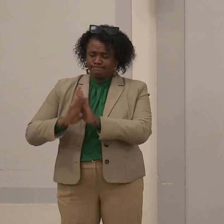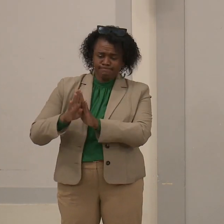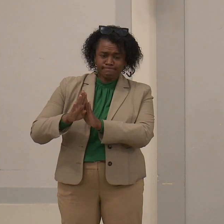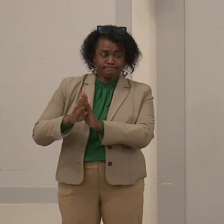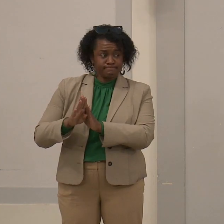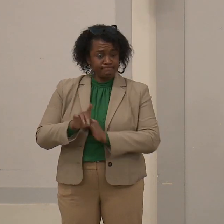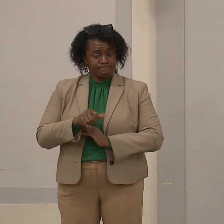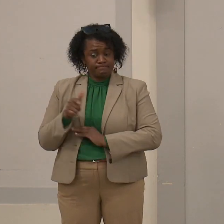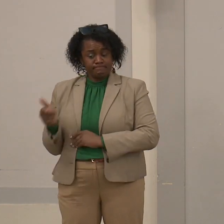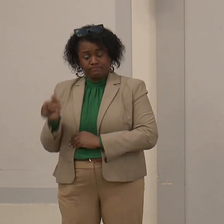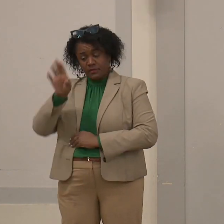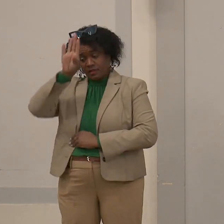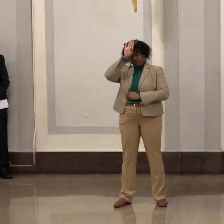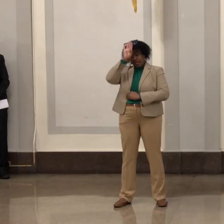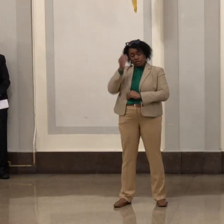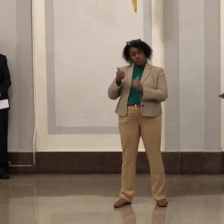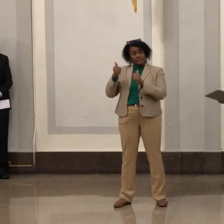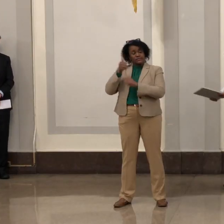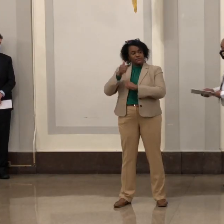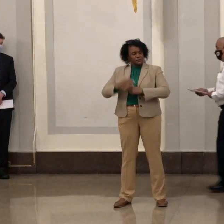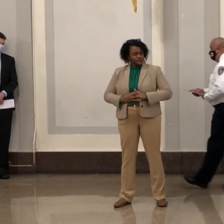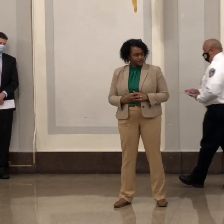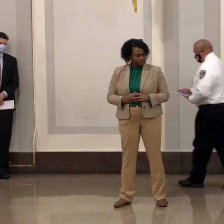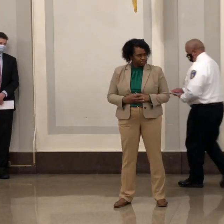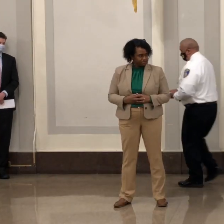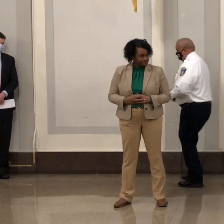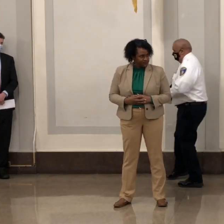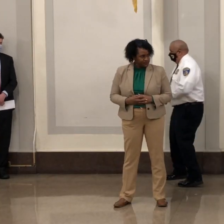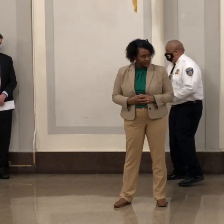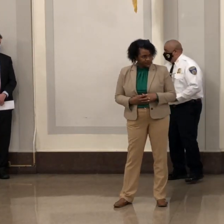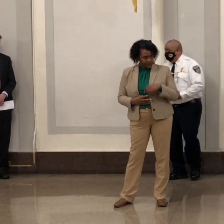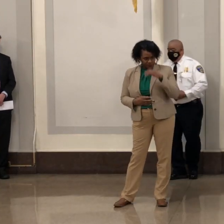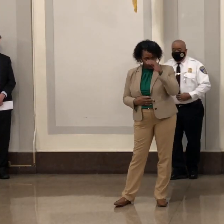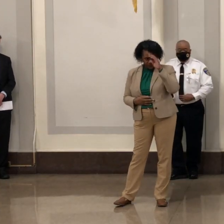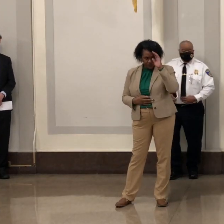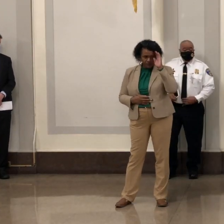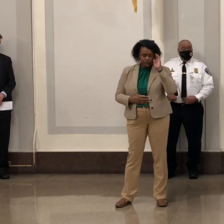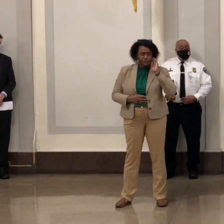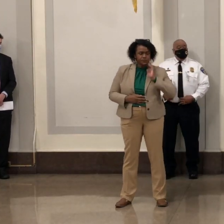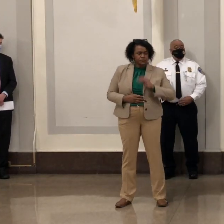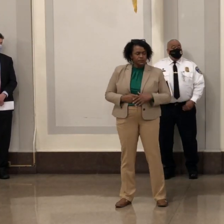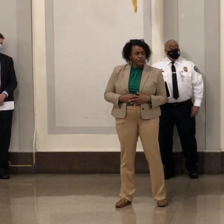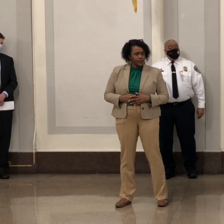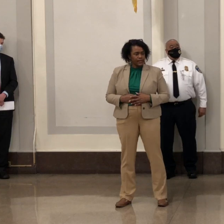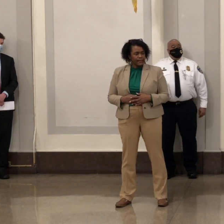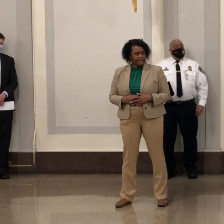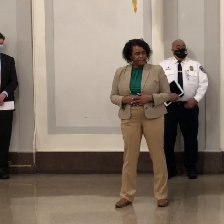over to Fire Chief Niles Ford.